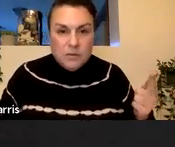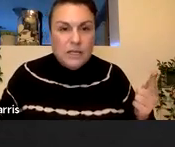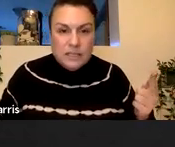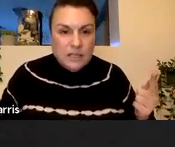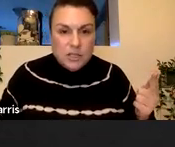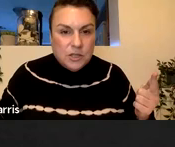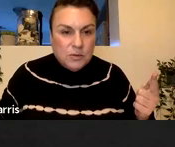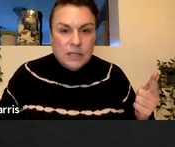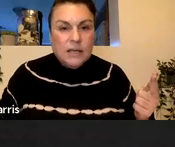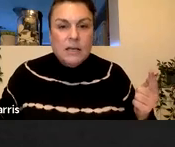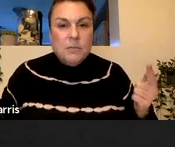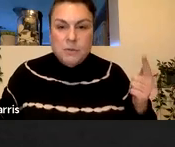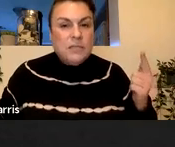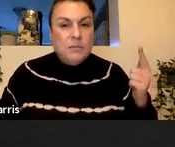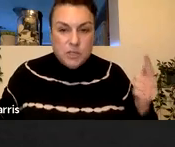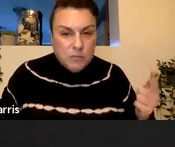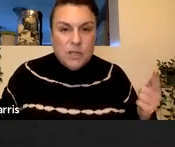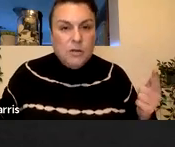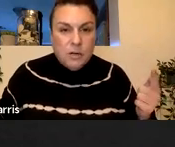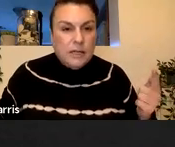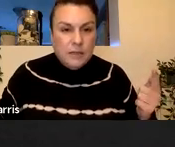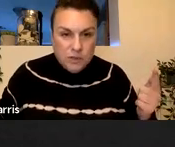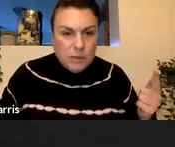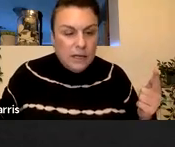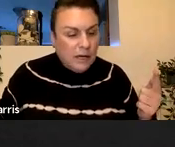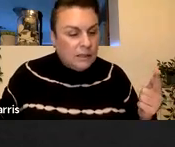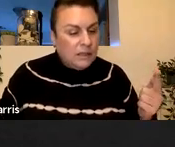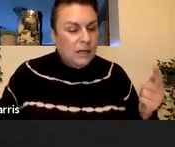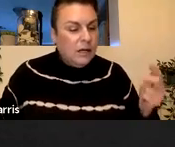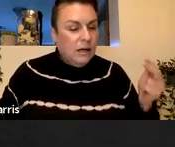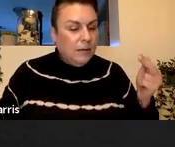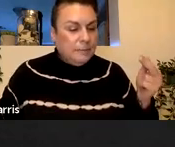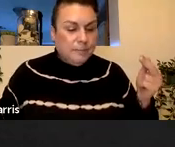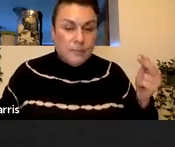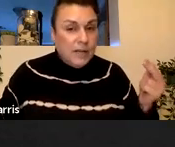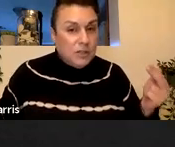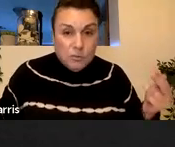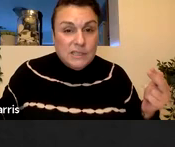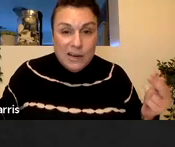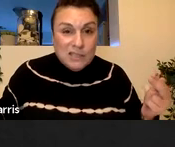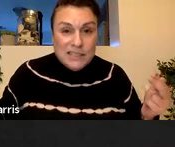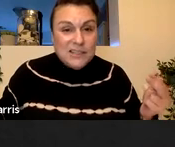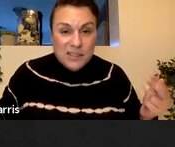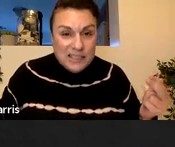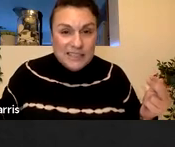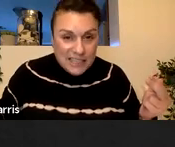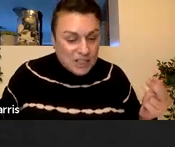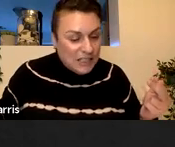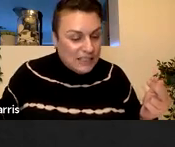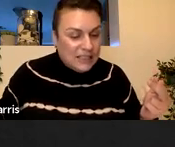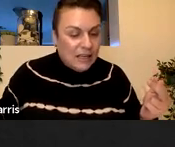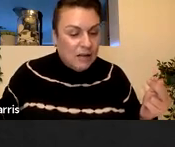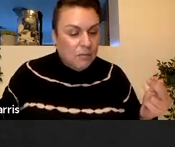one raising issues people seem extremely annoyed that i'm doing that um i don't doubt the good